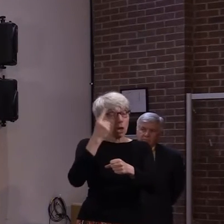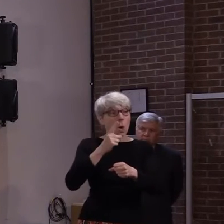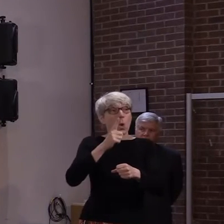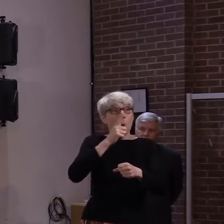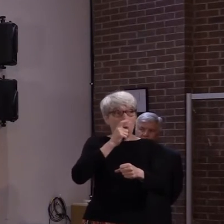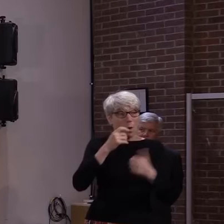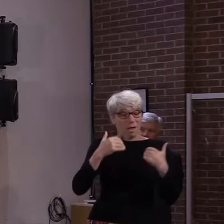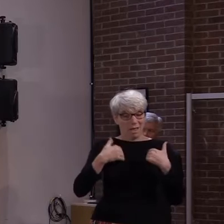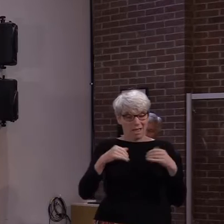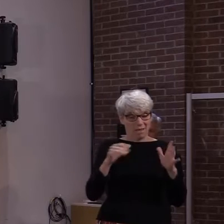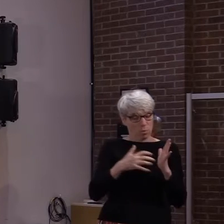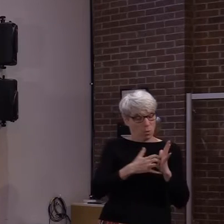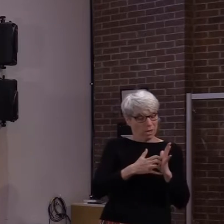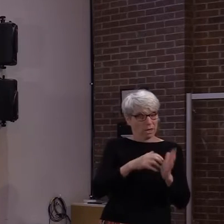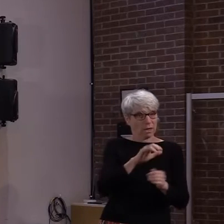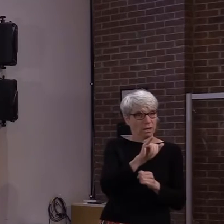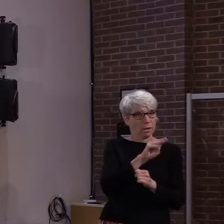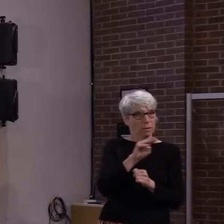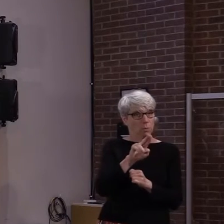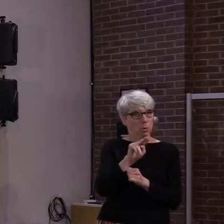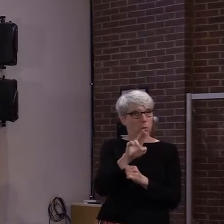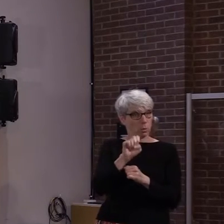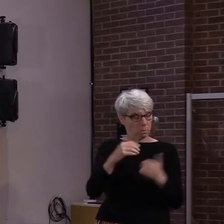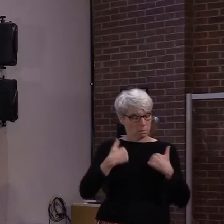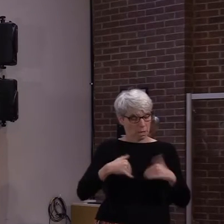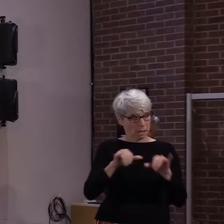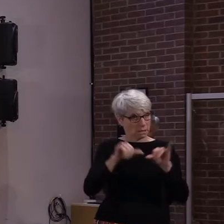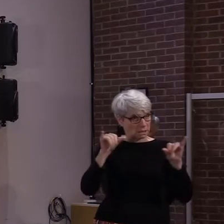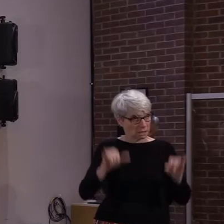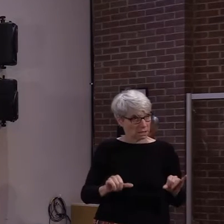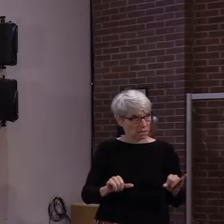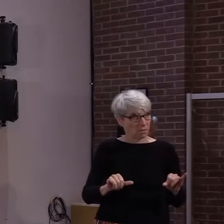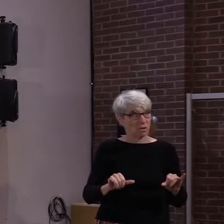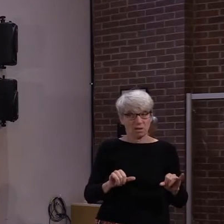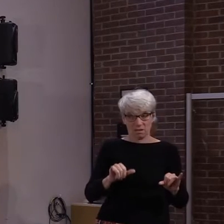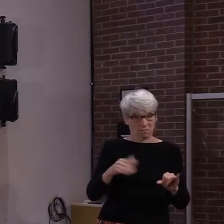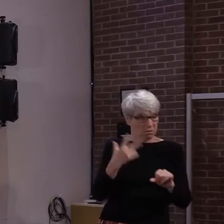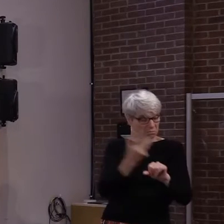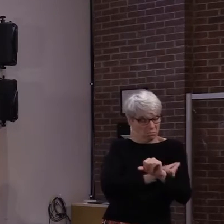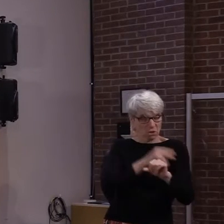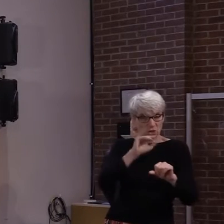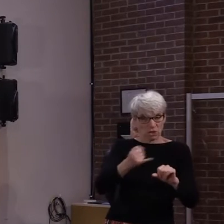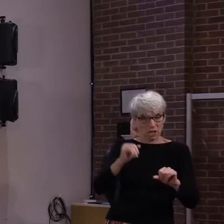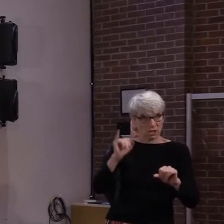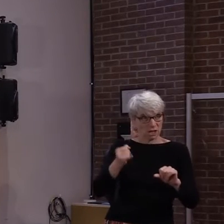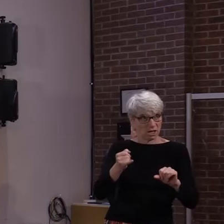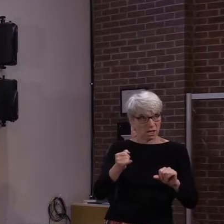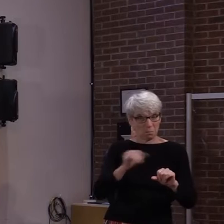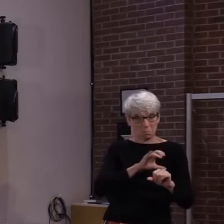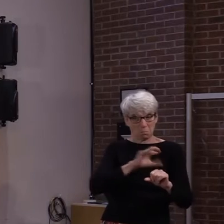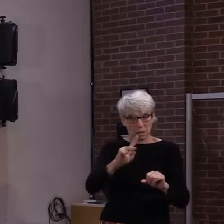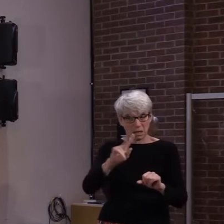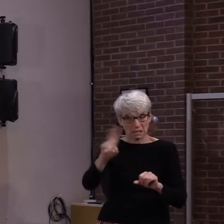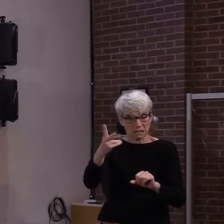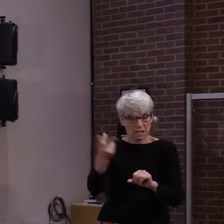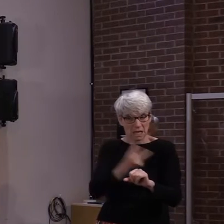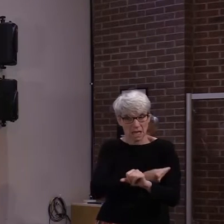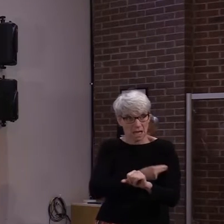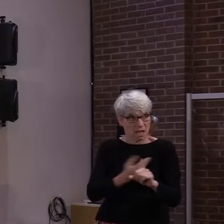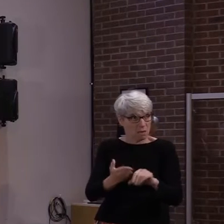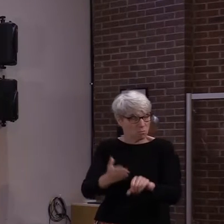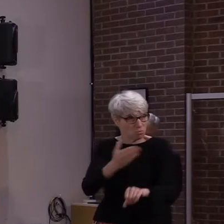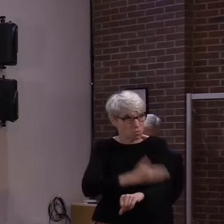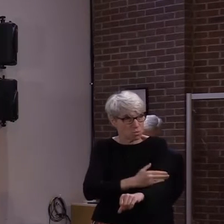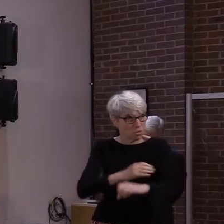the Johnson & Johnson vaccine will also have an improved antibody response following an additional dose